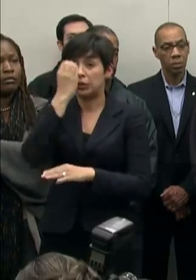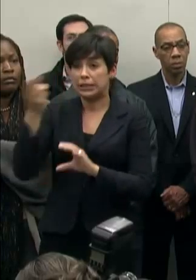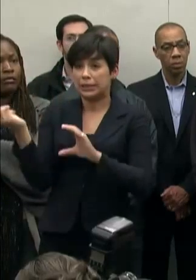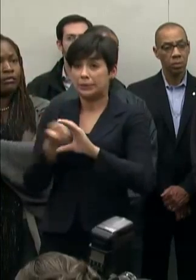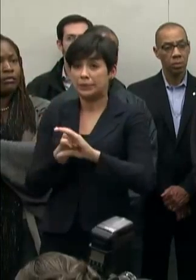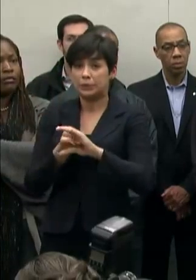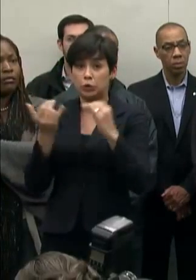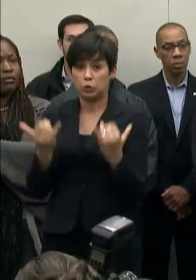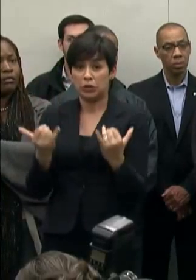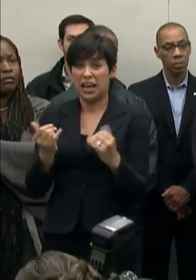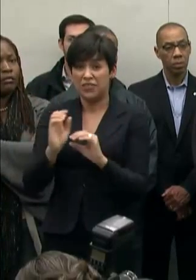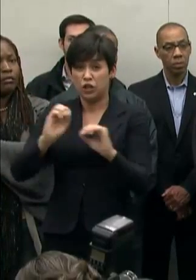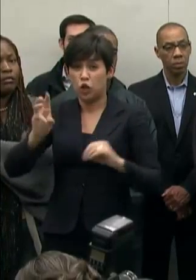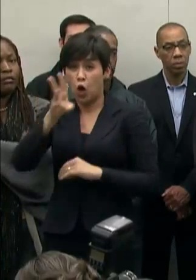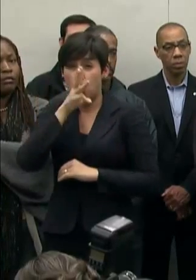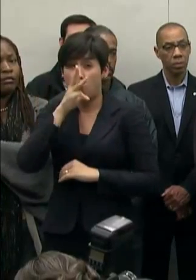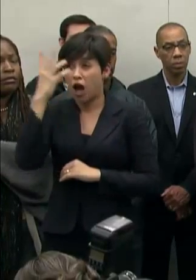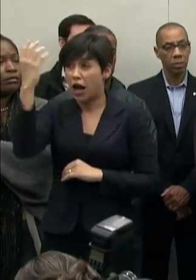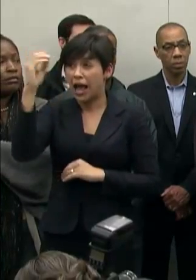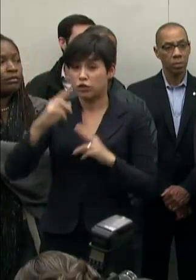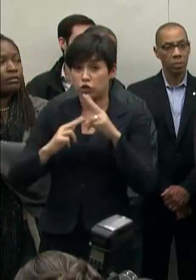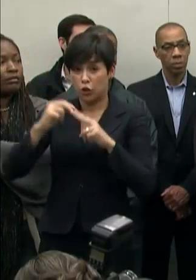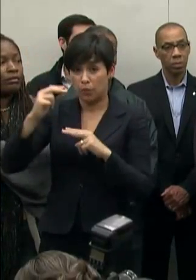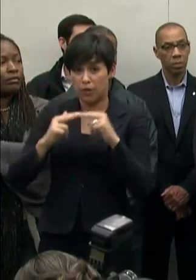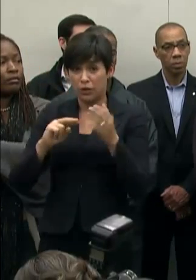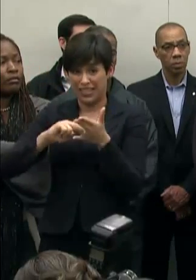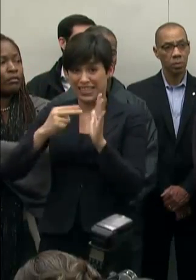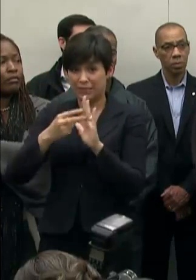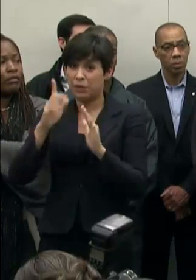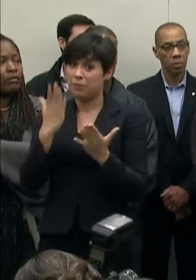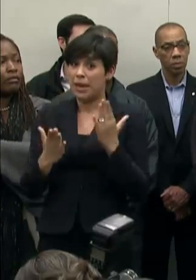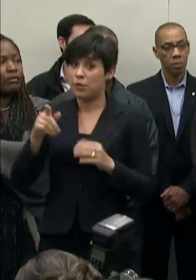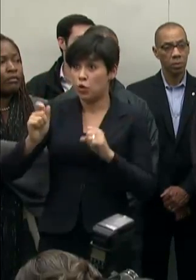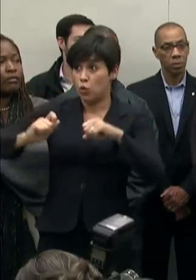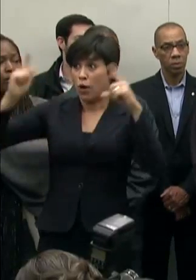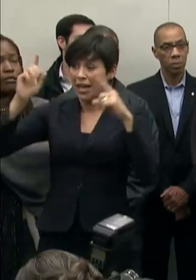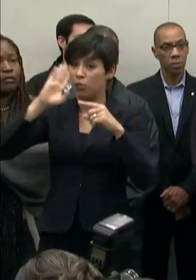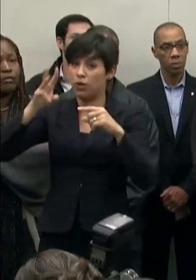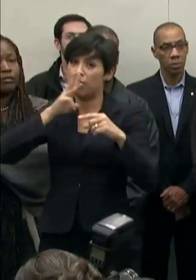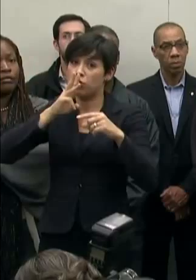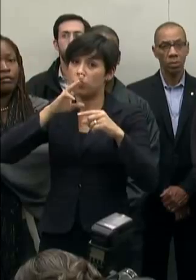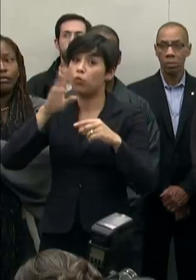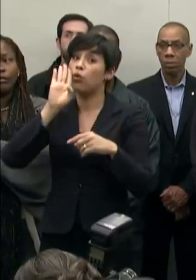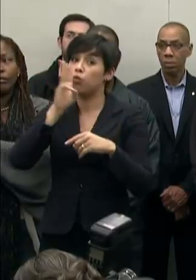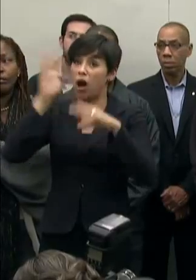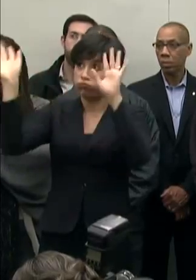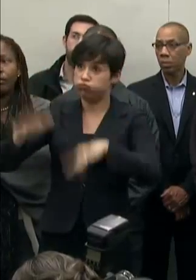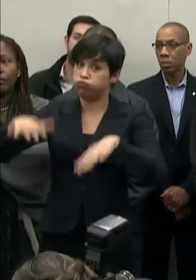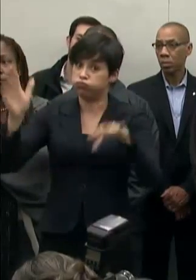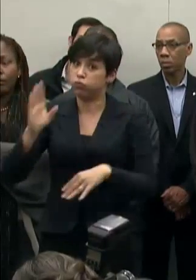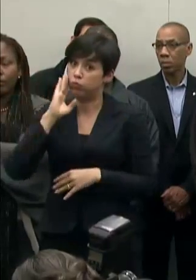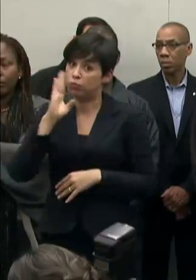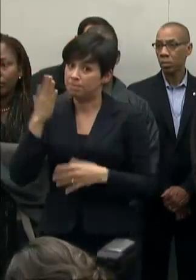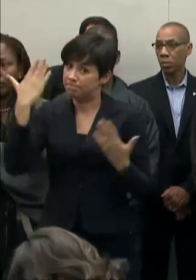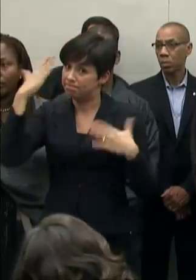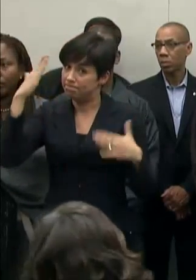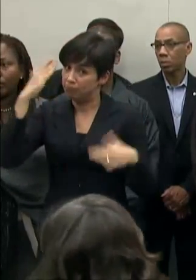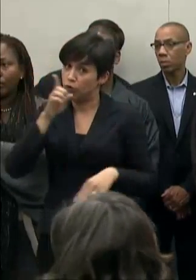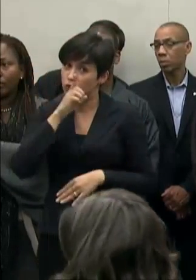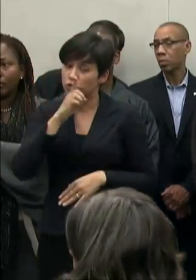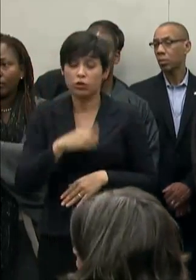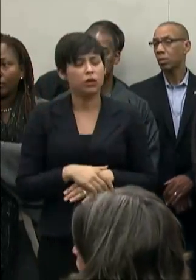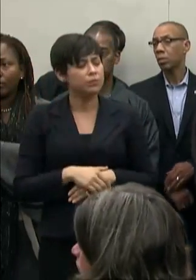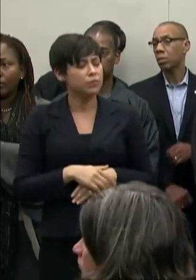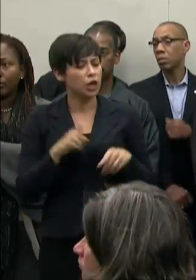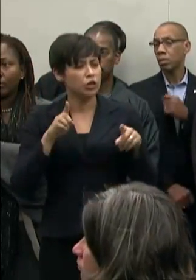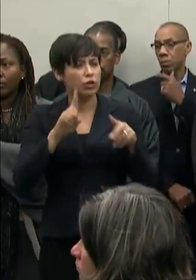no water outside your building, that doesn't mean when you wake up there won't be, because we'll have a surge since then. Yes? During the evacuation, because there's